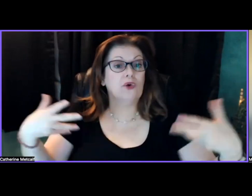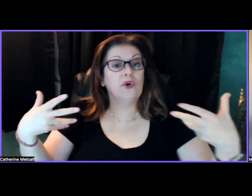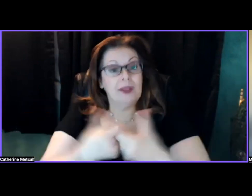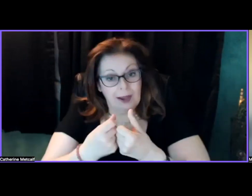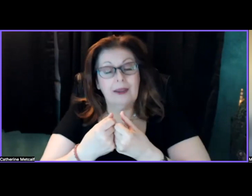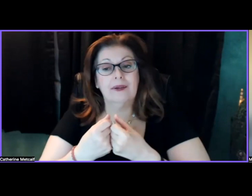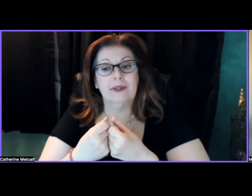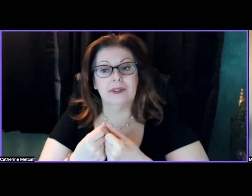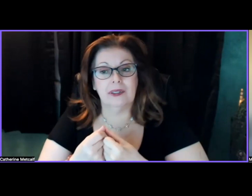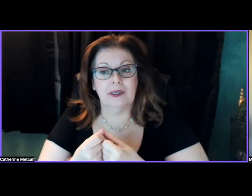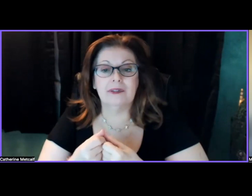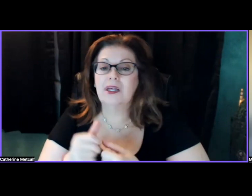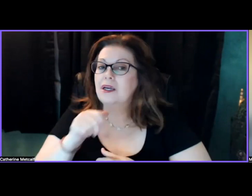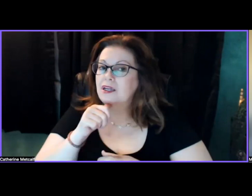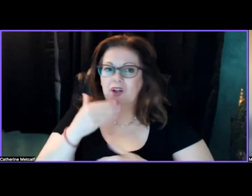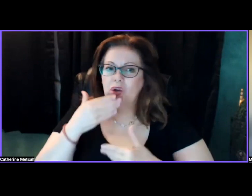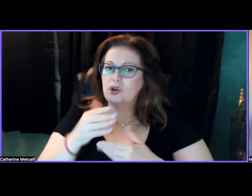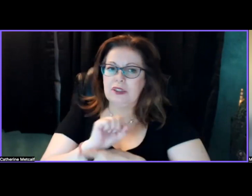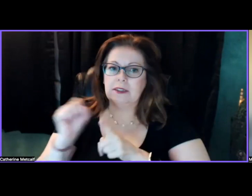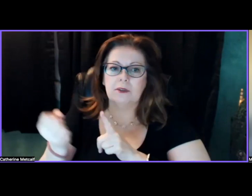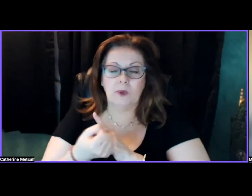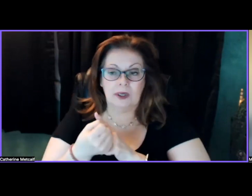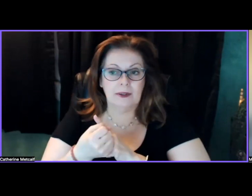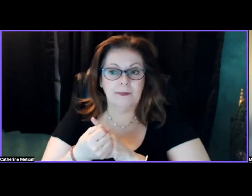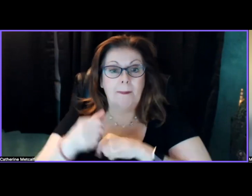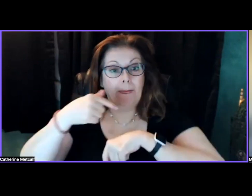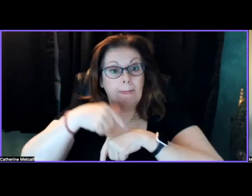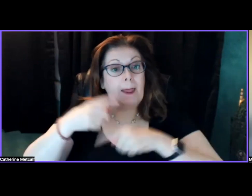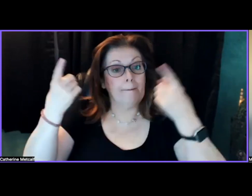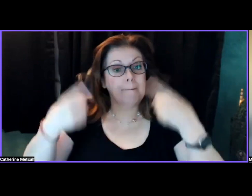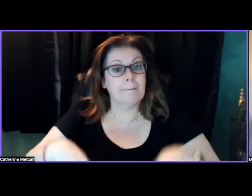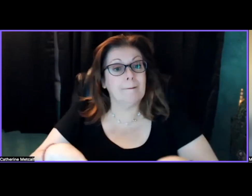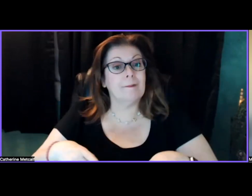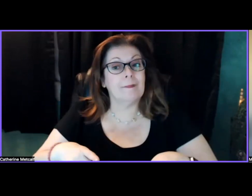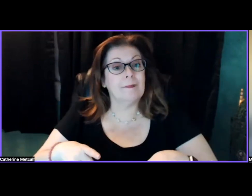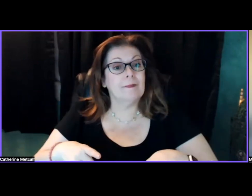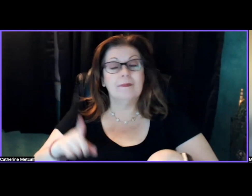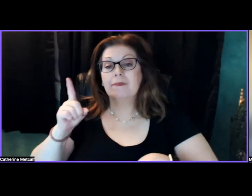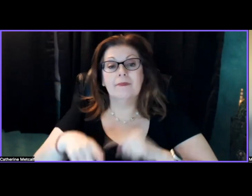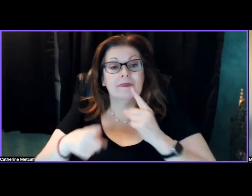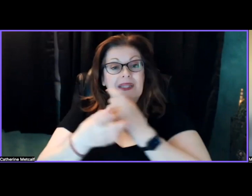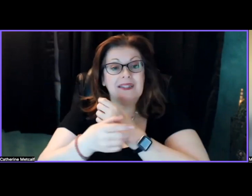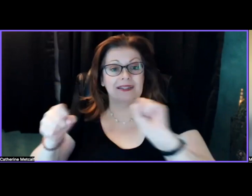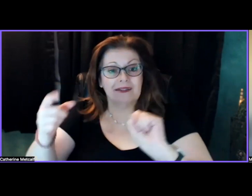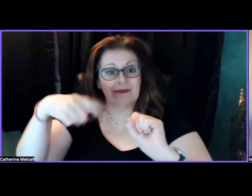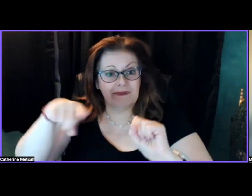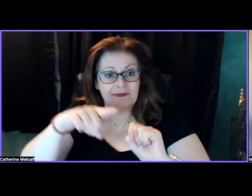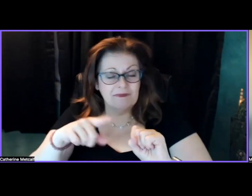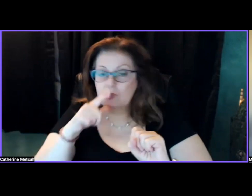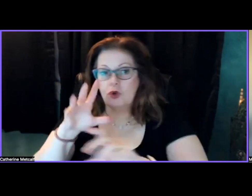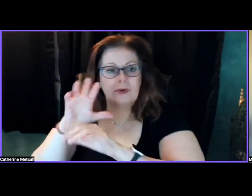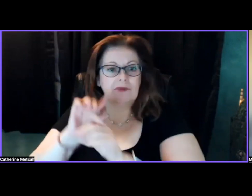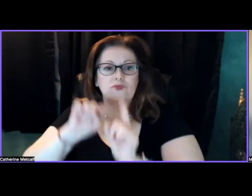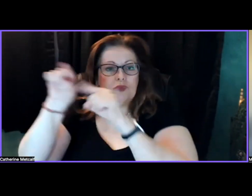saint. When the time comes, you intend to die with your libs unsalvageable and yours, somewhere you don't have any cousins, maybe